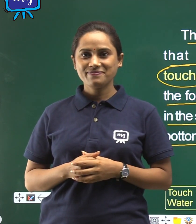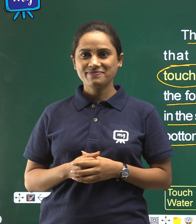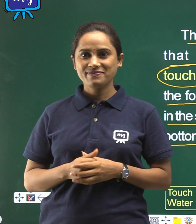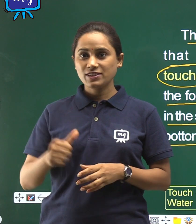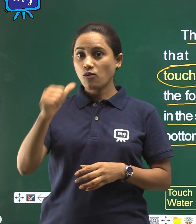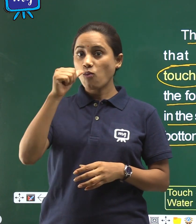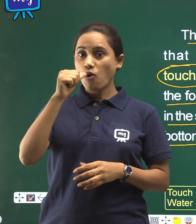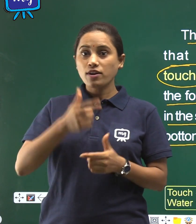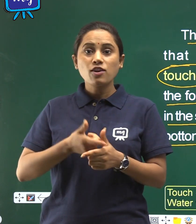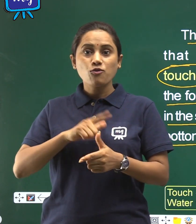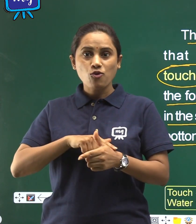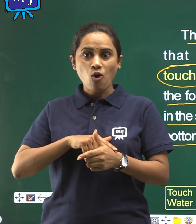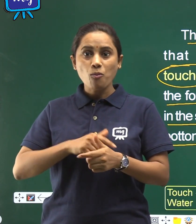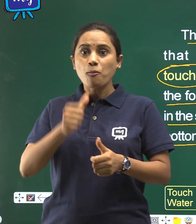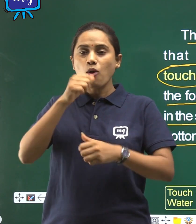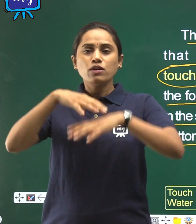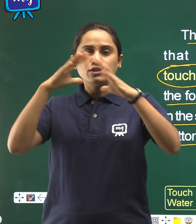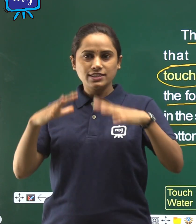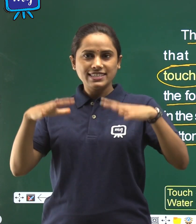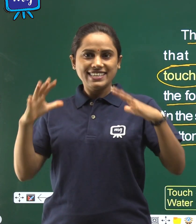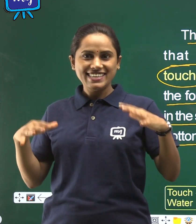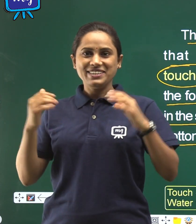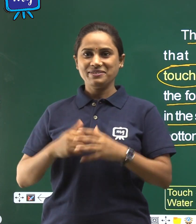Water from sea